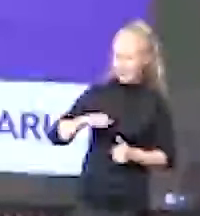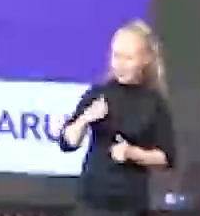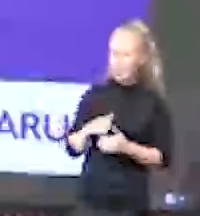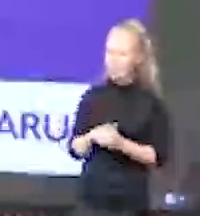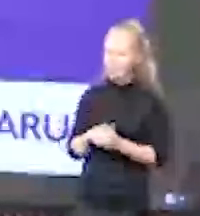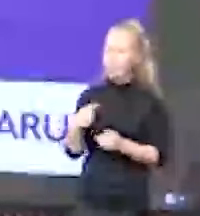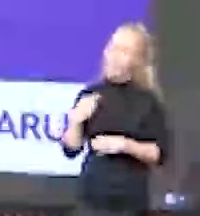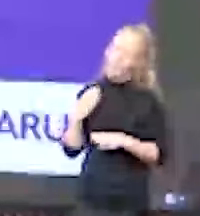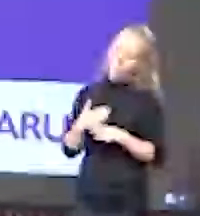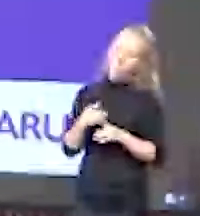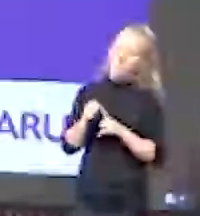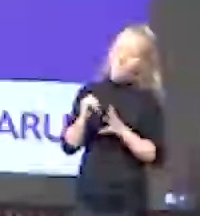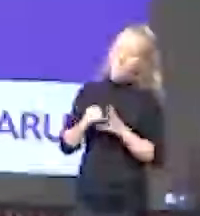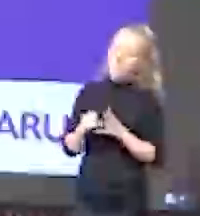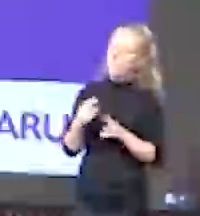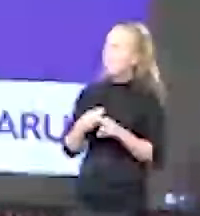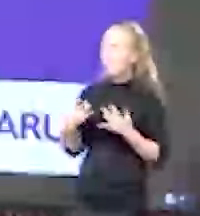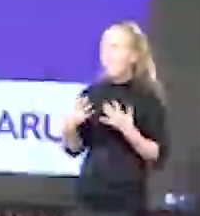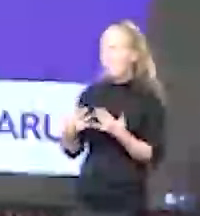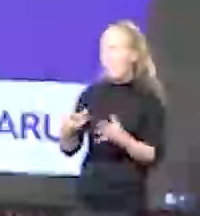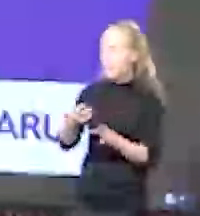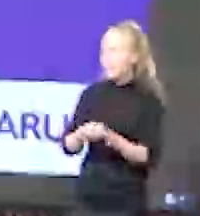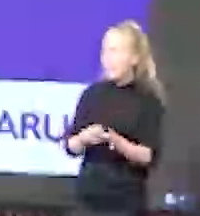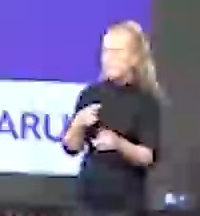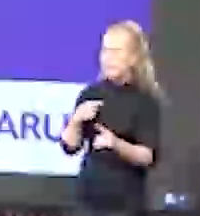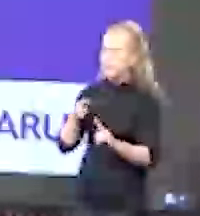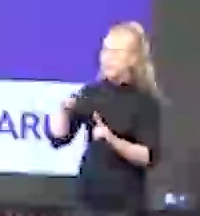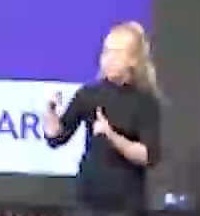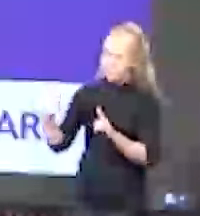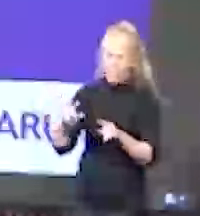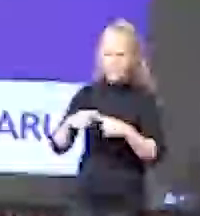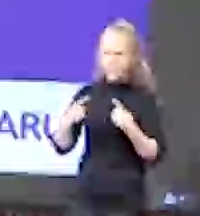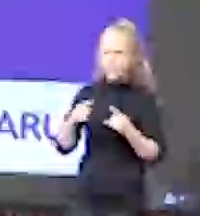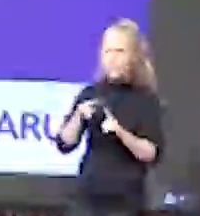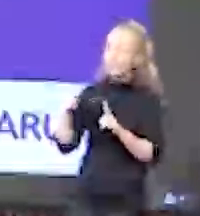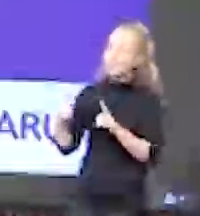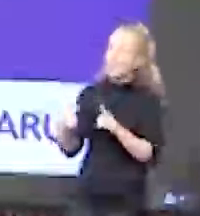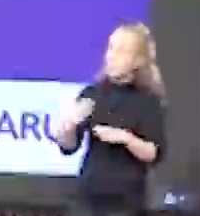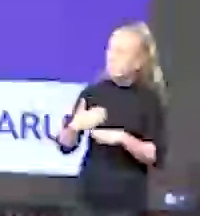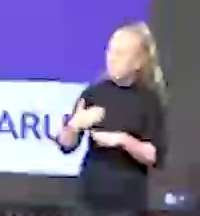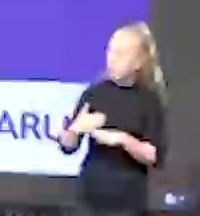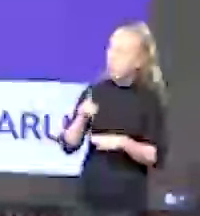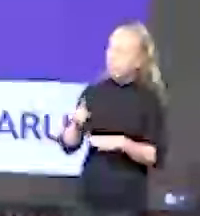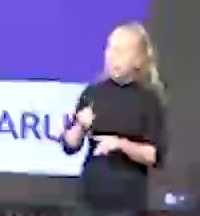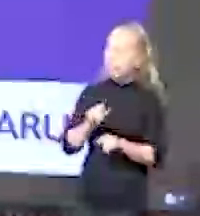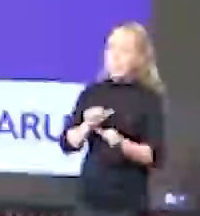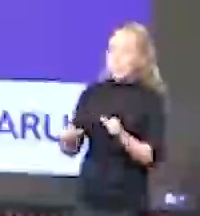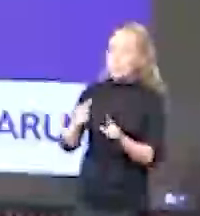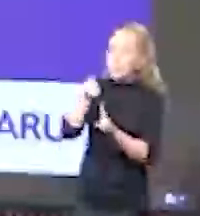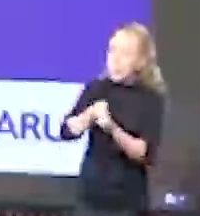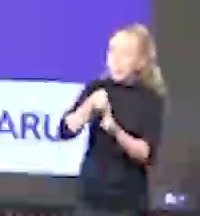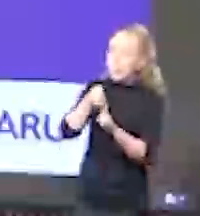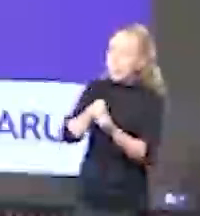here in Victoria before going into the pulse. So I've seen things from a lot of angles. The most successful advocates are people who come in knowing what they